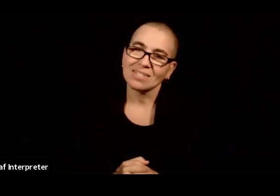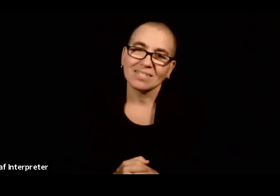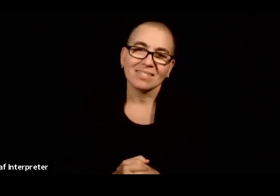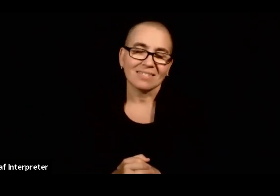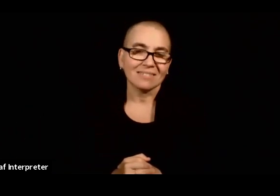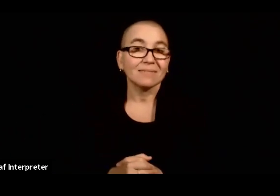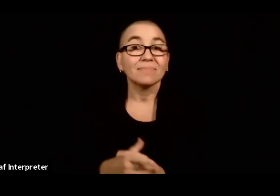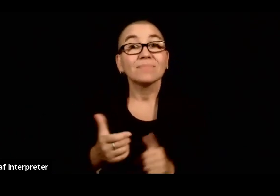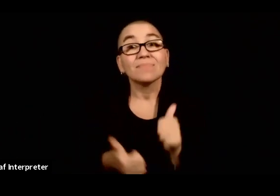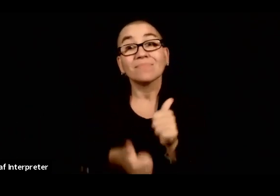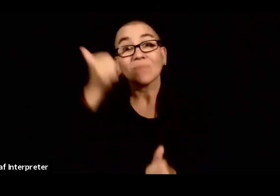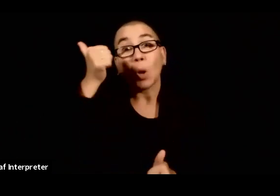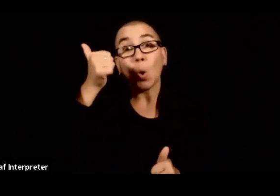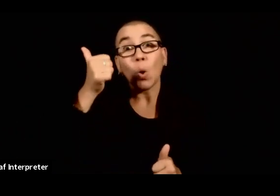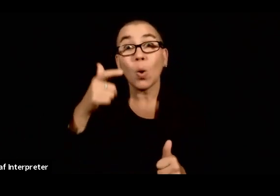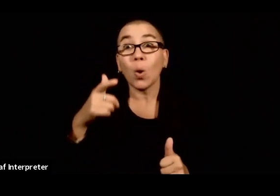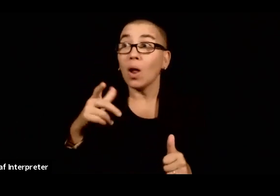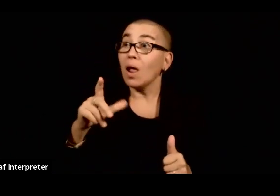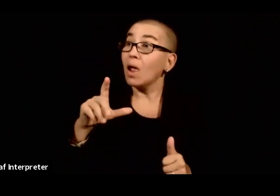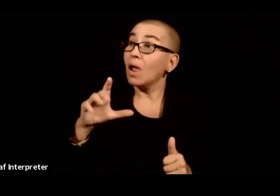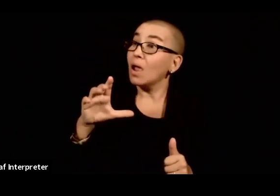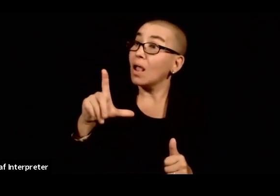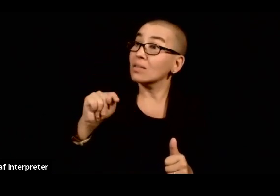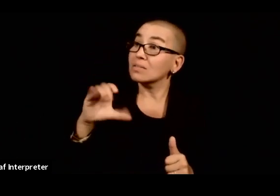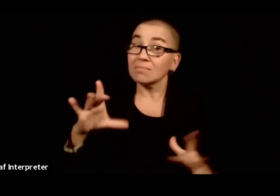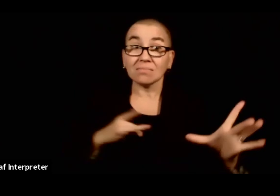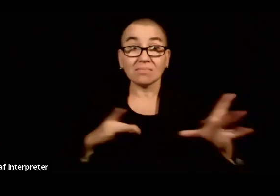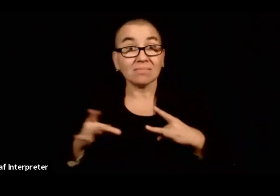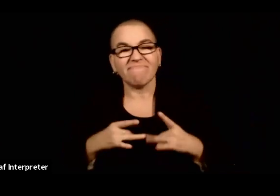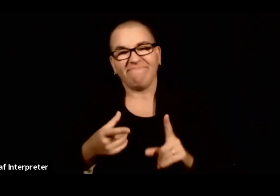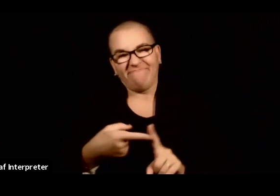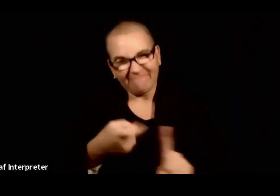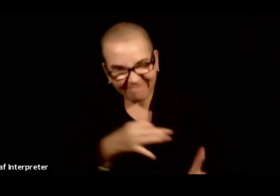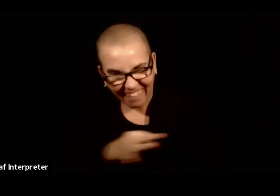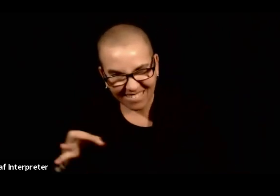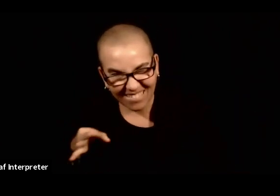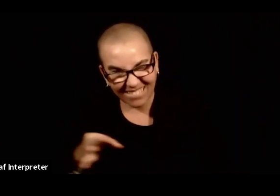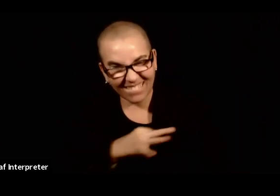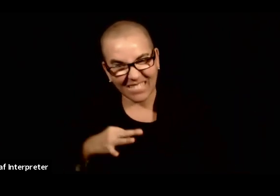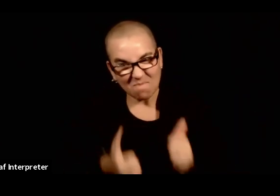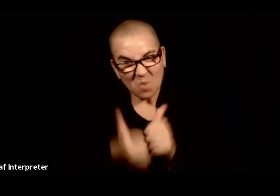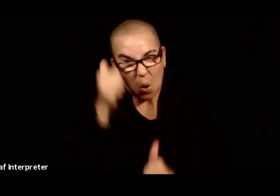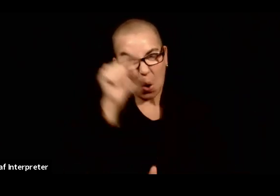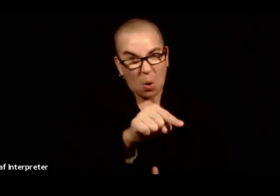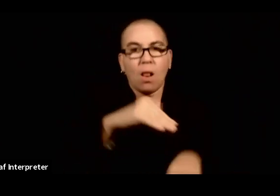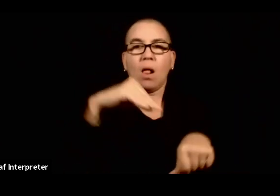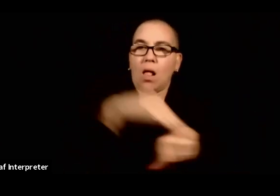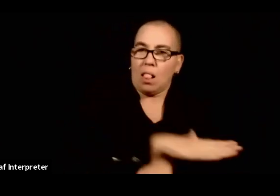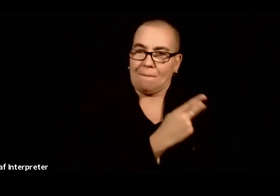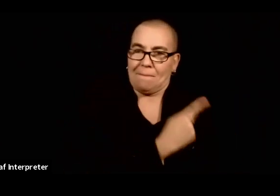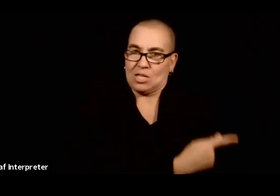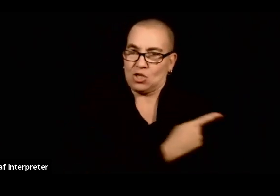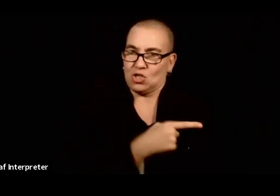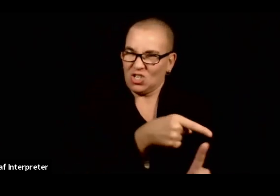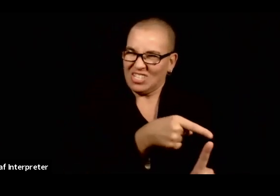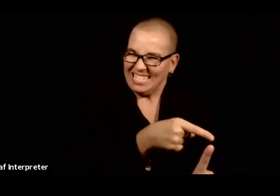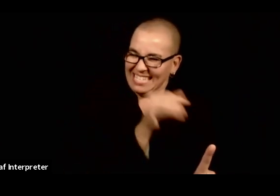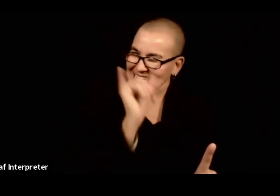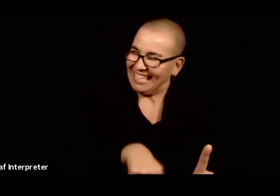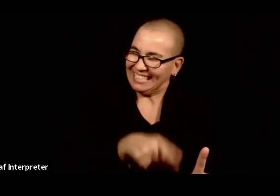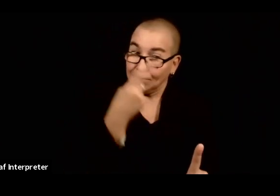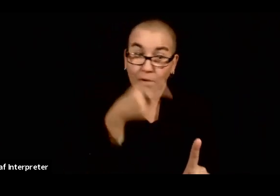are being exposed in their other life, if you will, and then have the potential to bring it